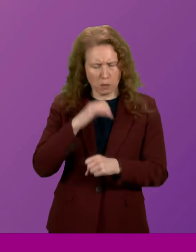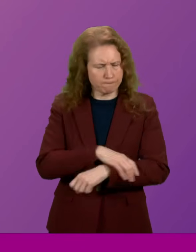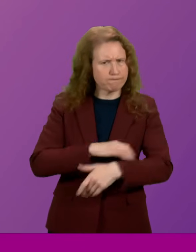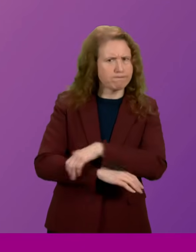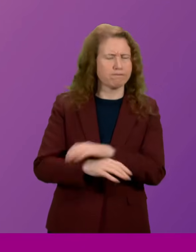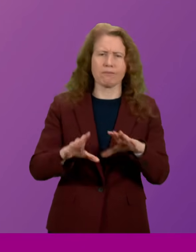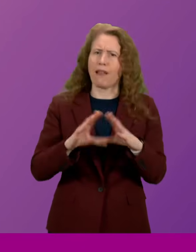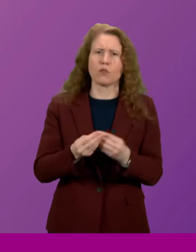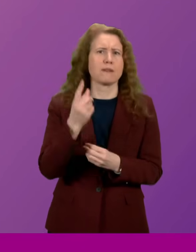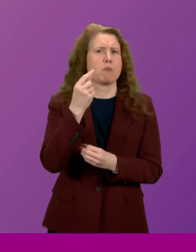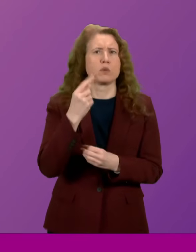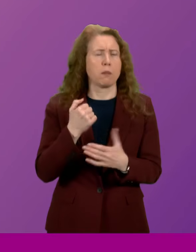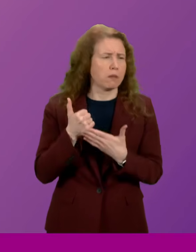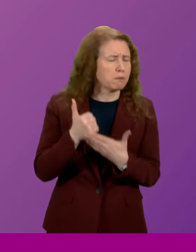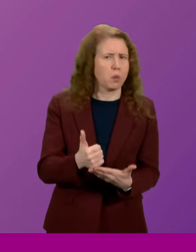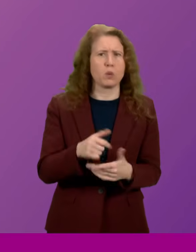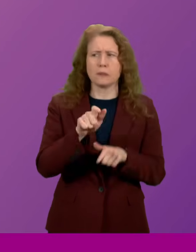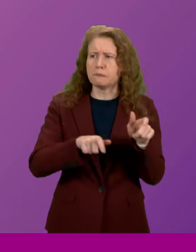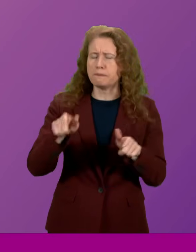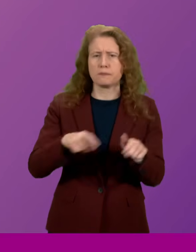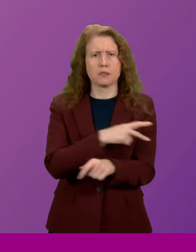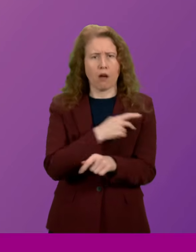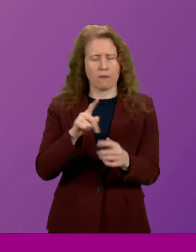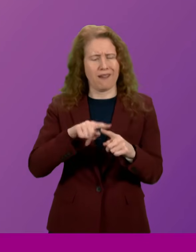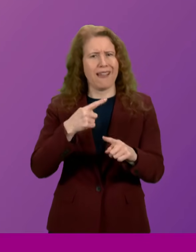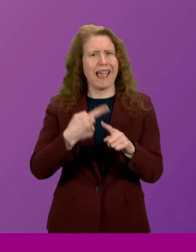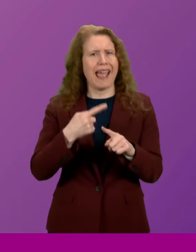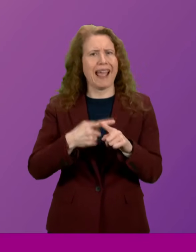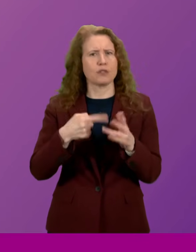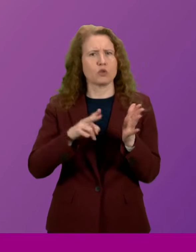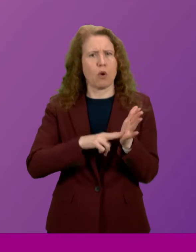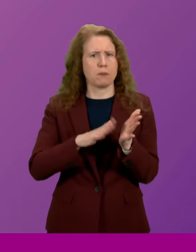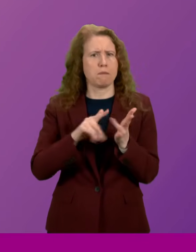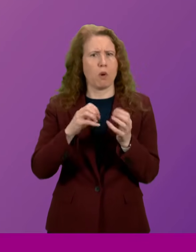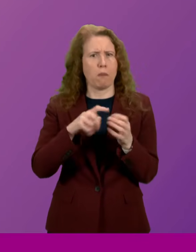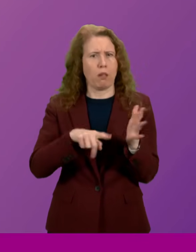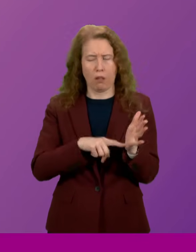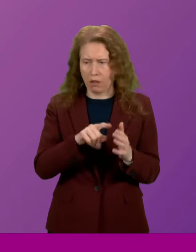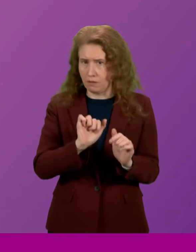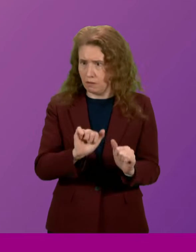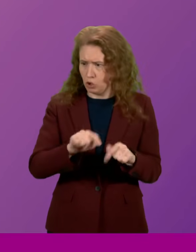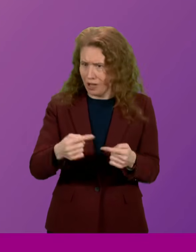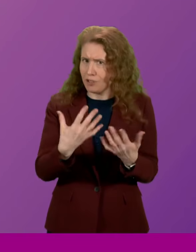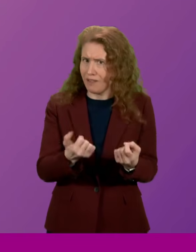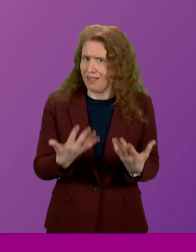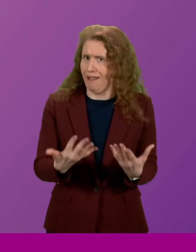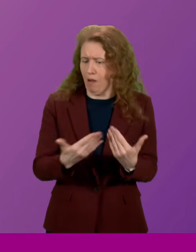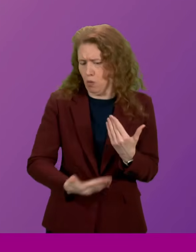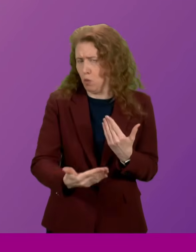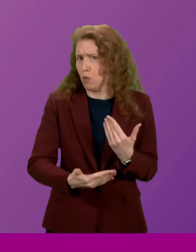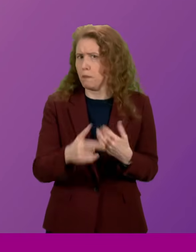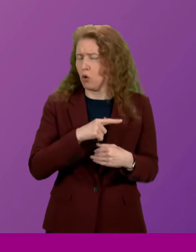can to work to support the workforce at ExxonMobil about the challenges that are now faced